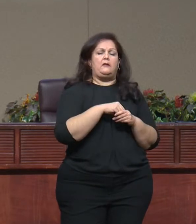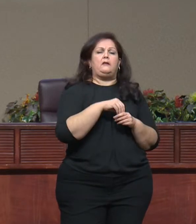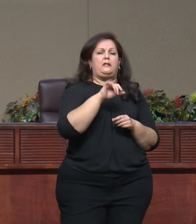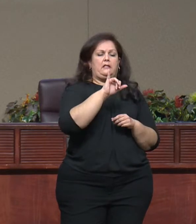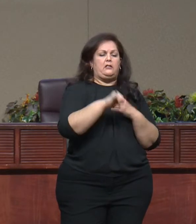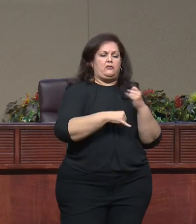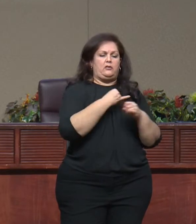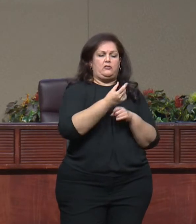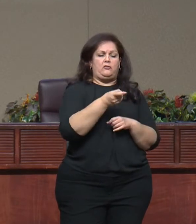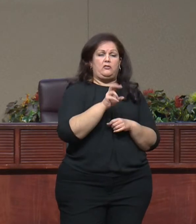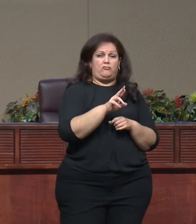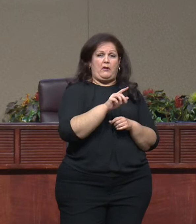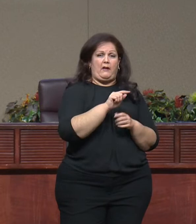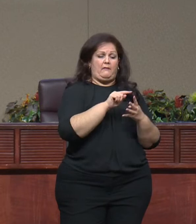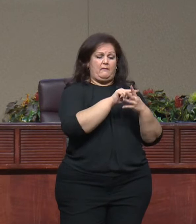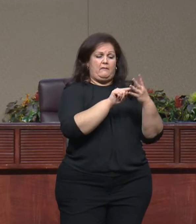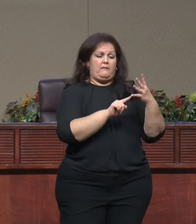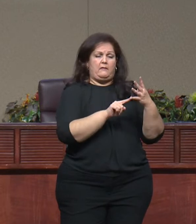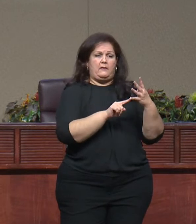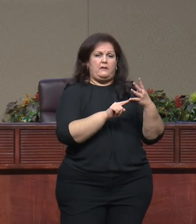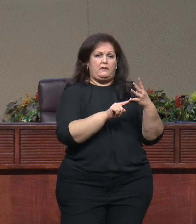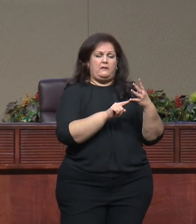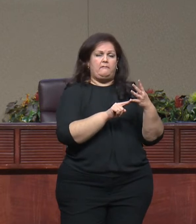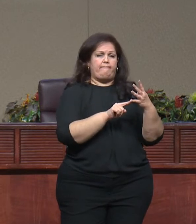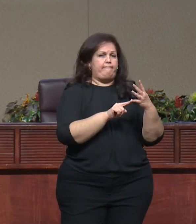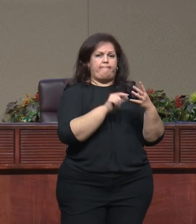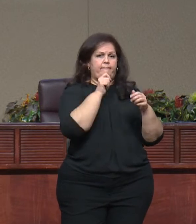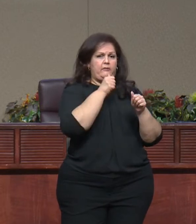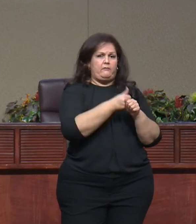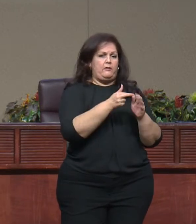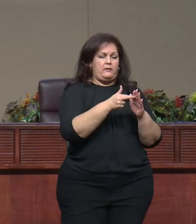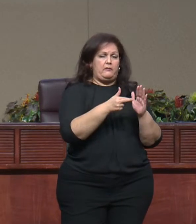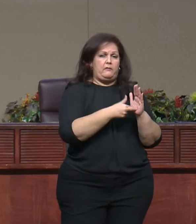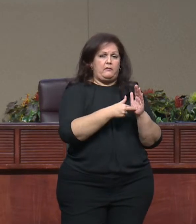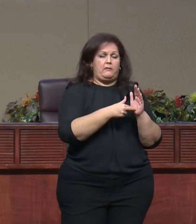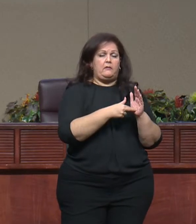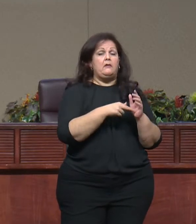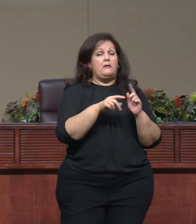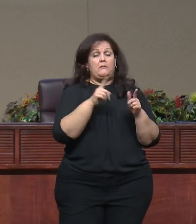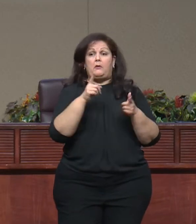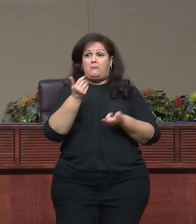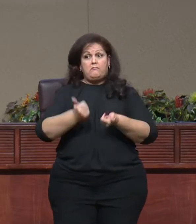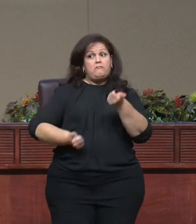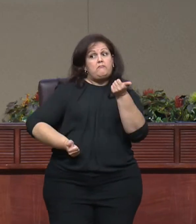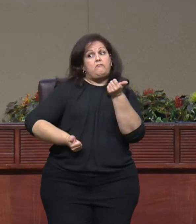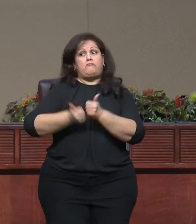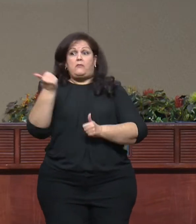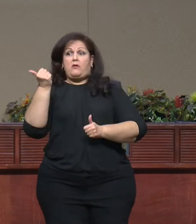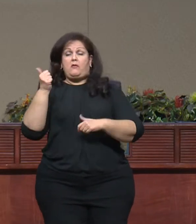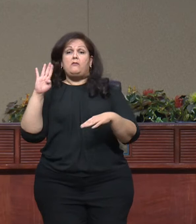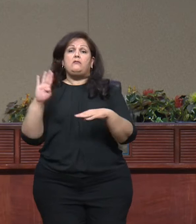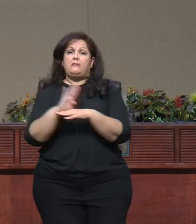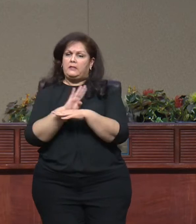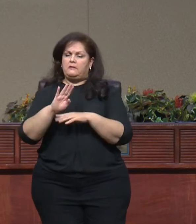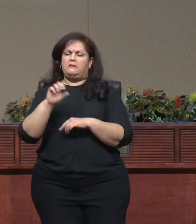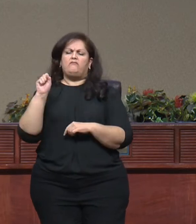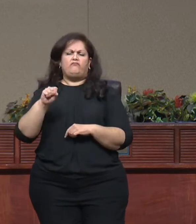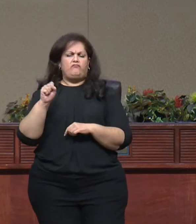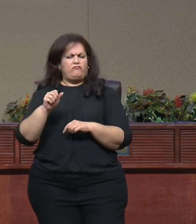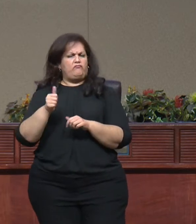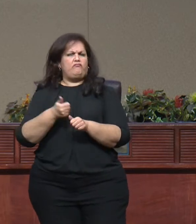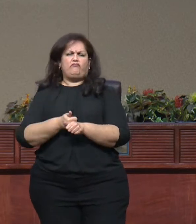Drive. I'm happy to say that that means that the overwhelming majority of businesses